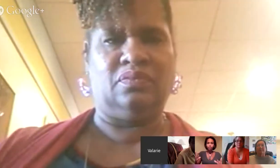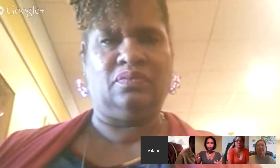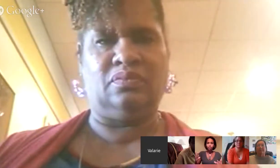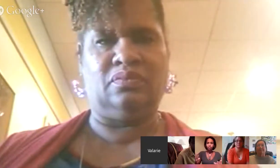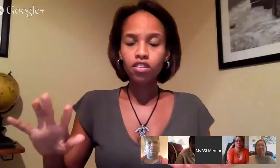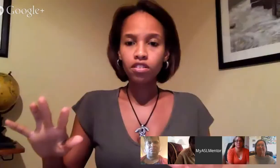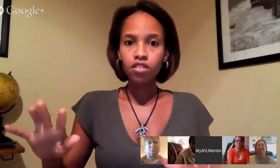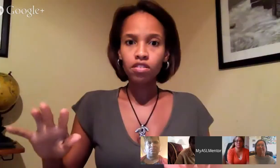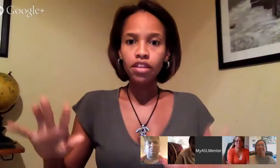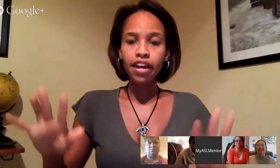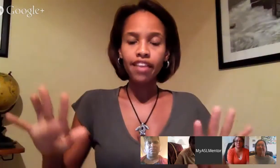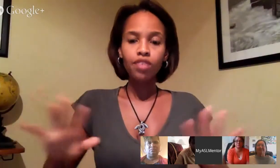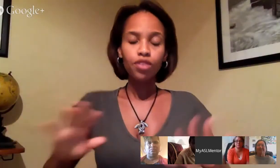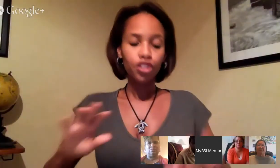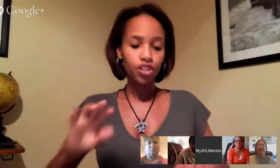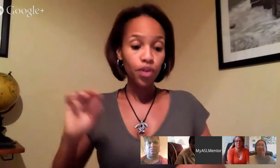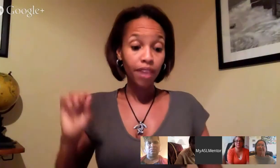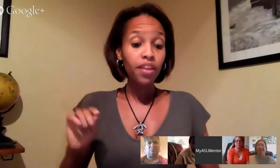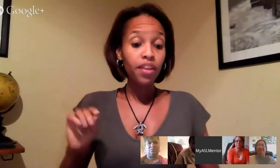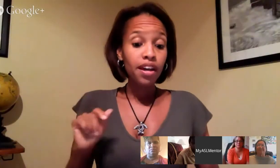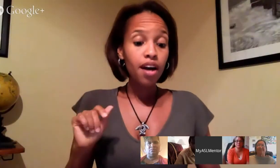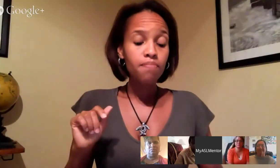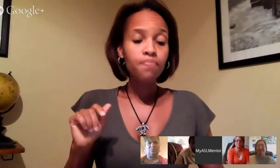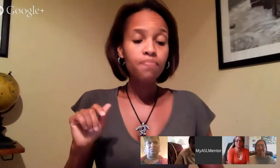might be good. Yeah, I think we're good. Okay.